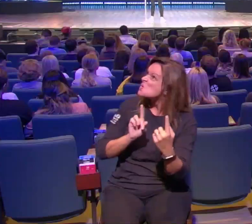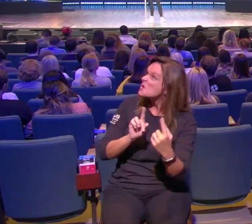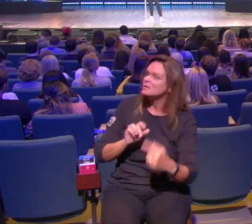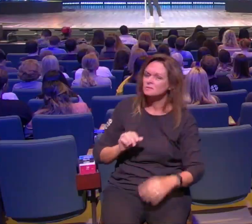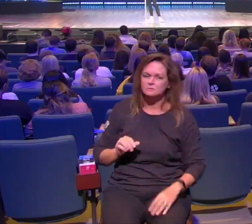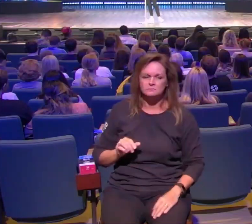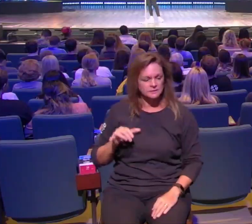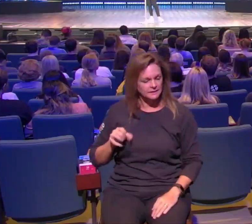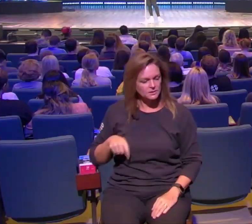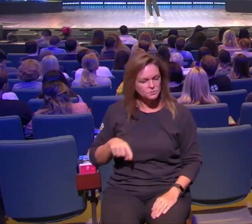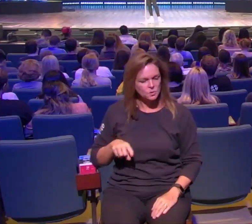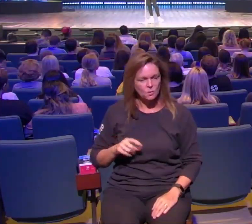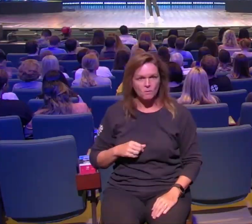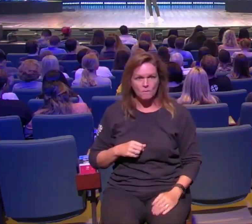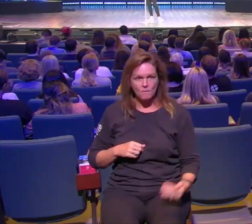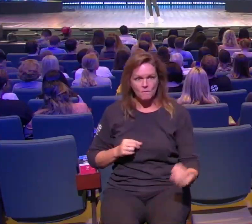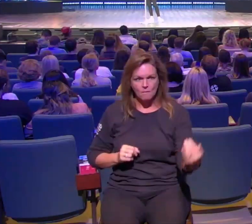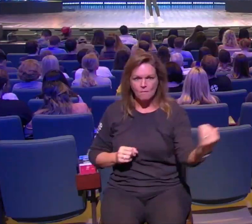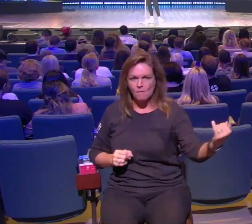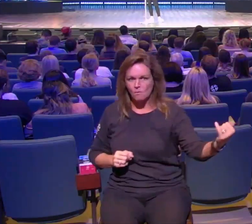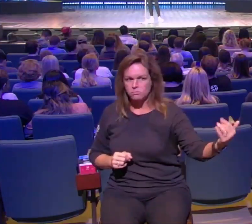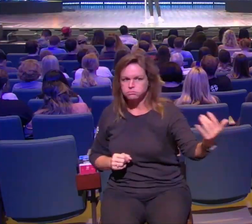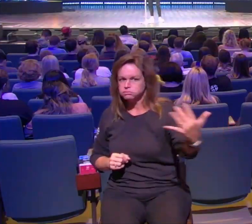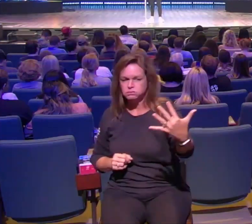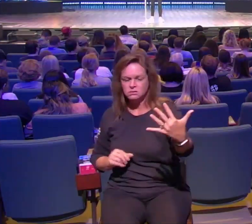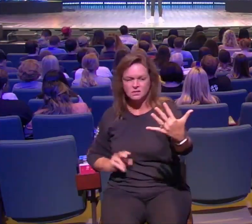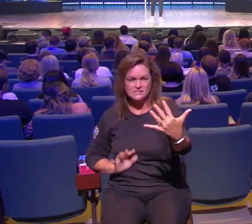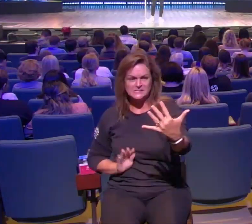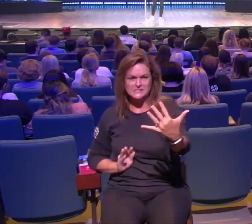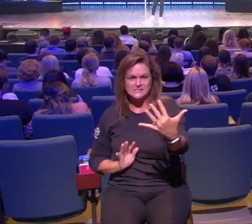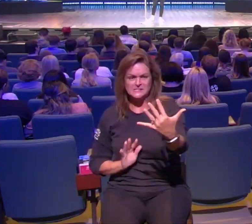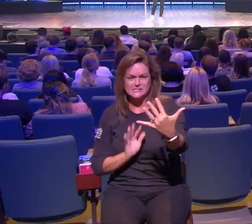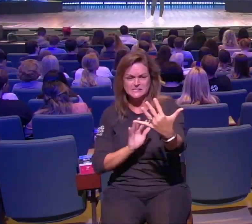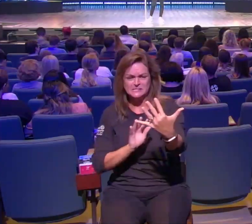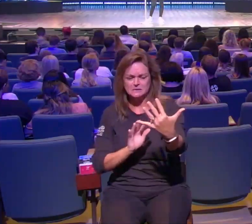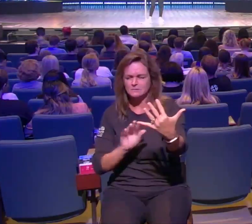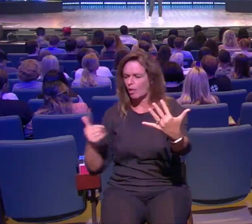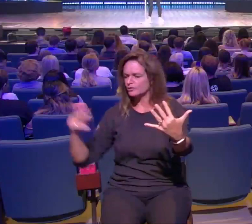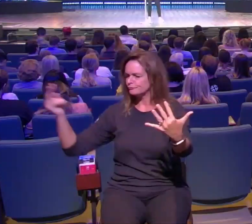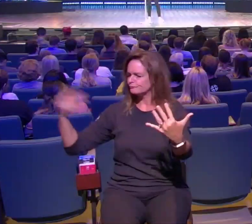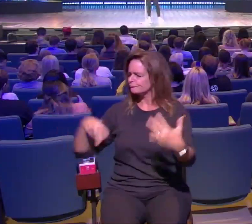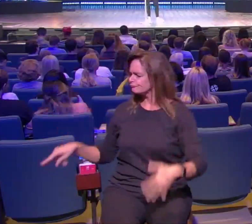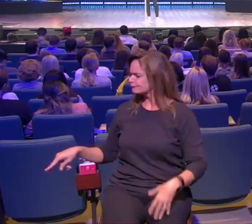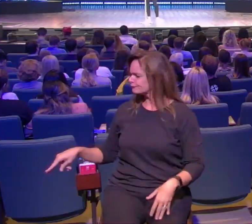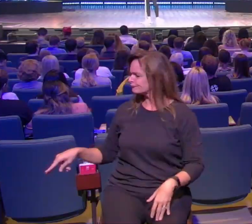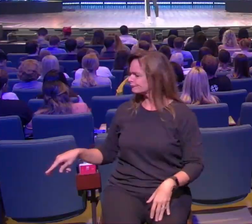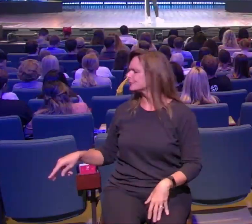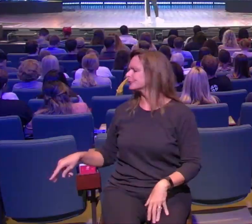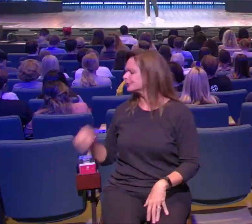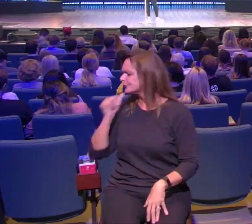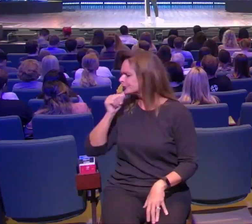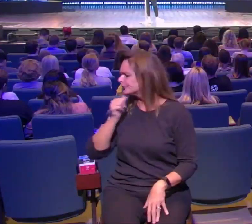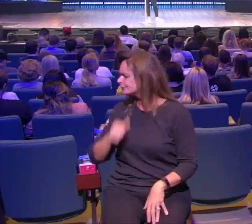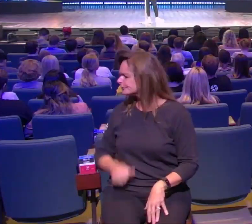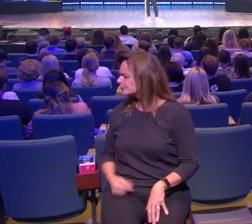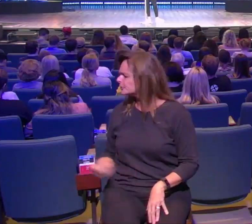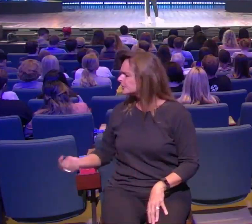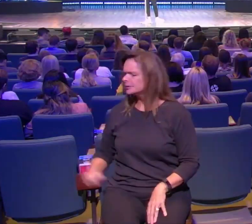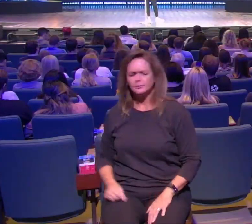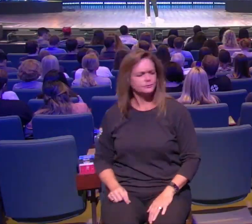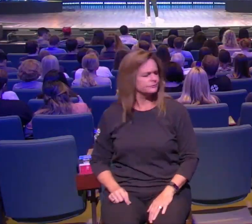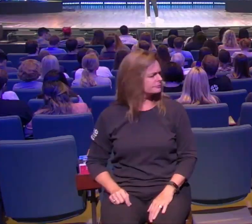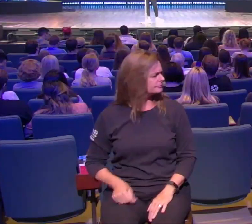no precedent for this. And I can't even imagine the stares of disbelief that had to be in the court that